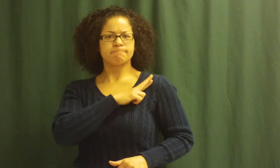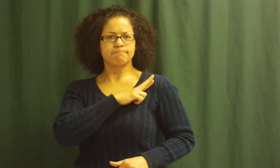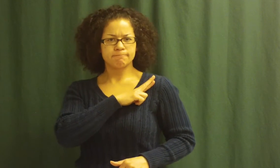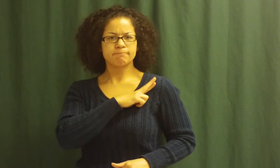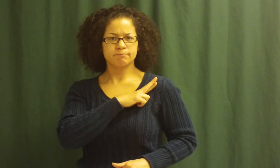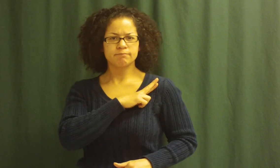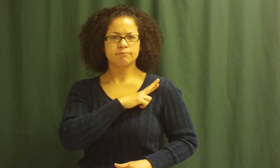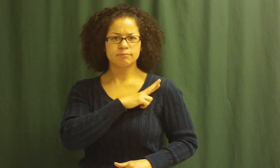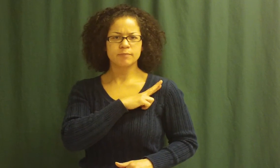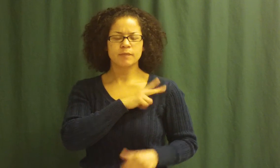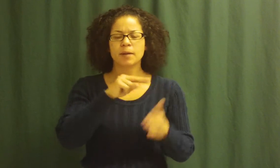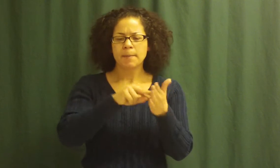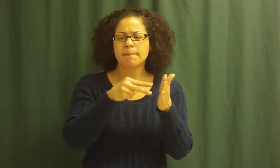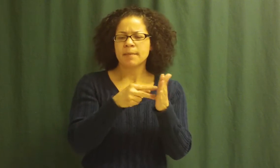ahead socially.